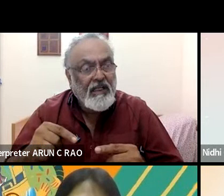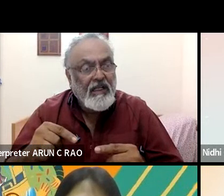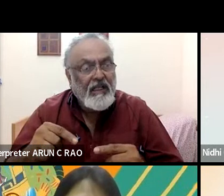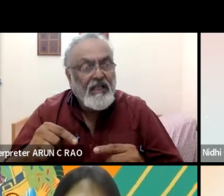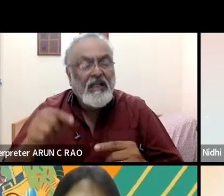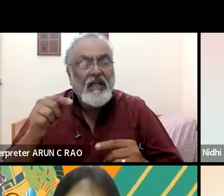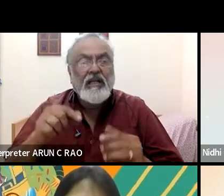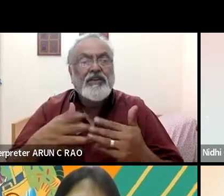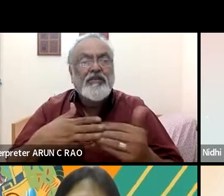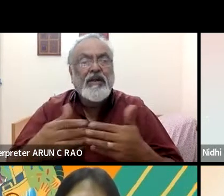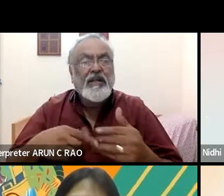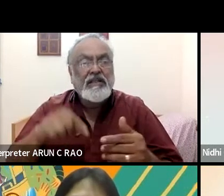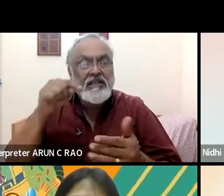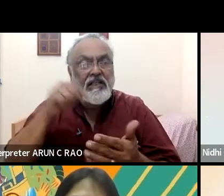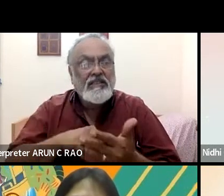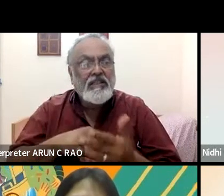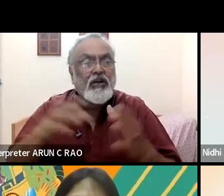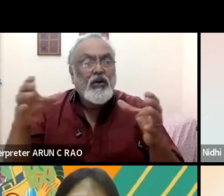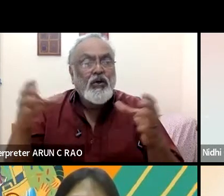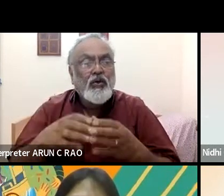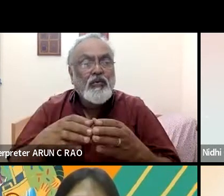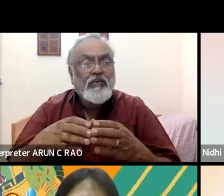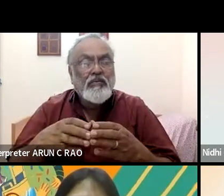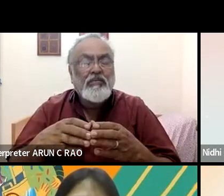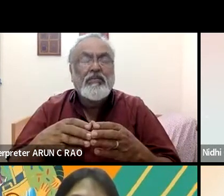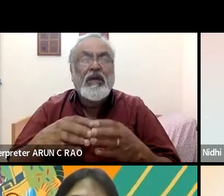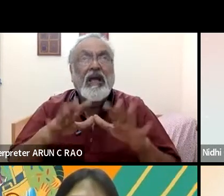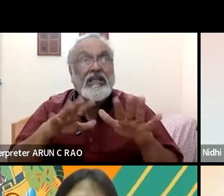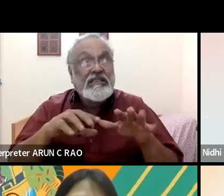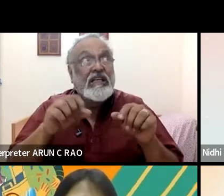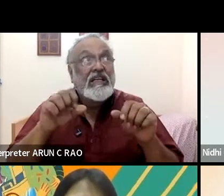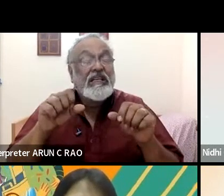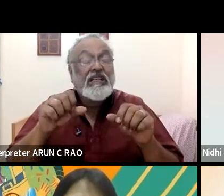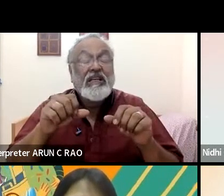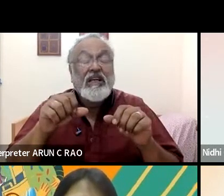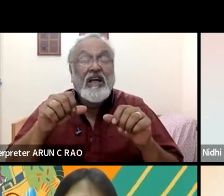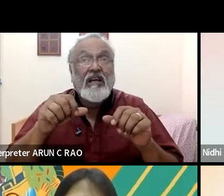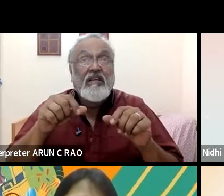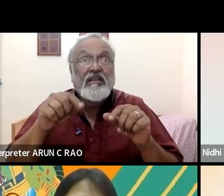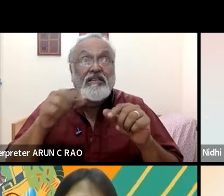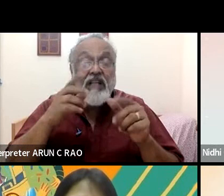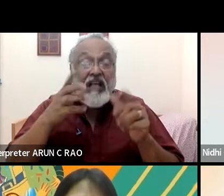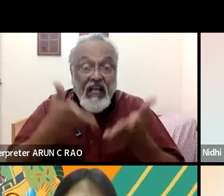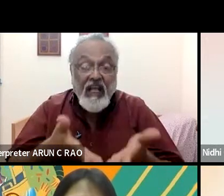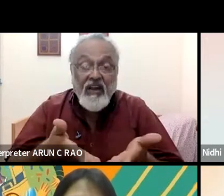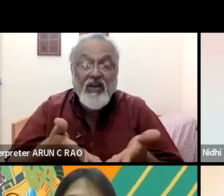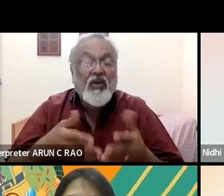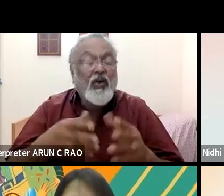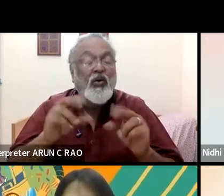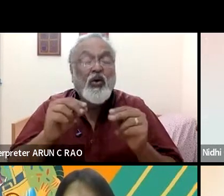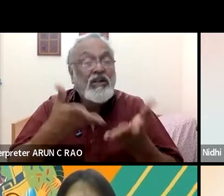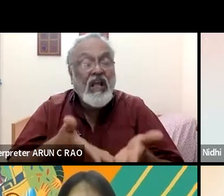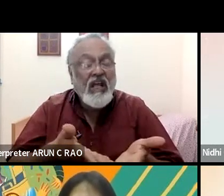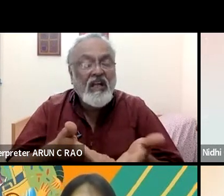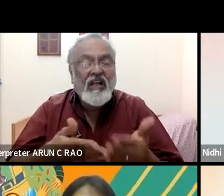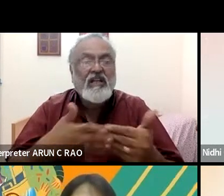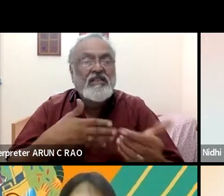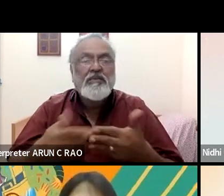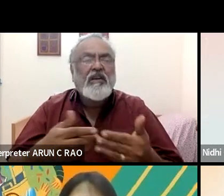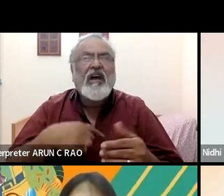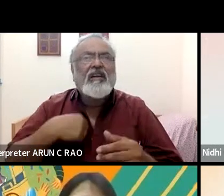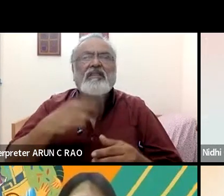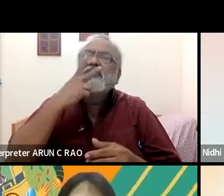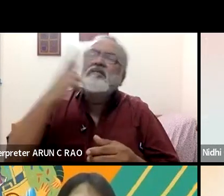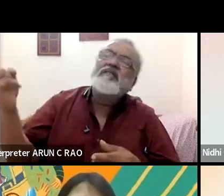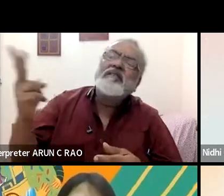seminar exists or not, how does the city go forward? So I don't think Singapore, you need to go advise anybody to do anything because